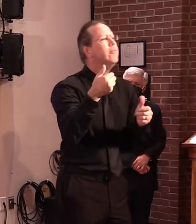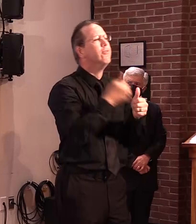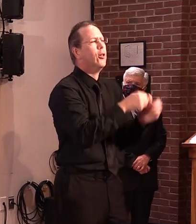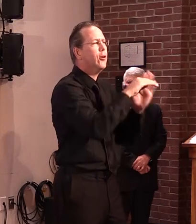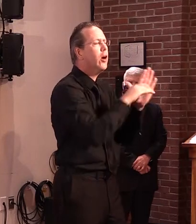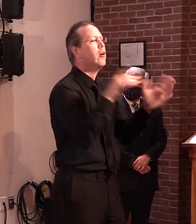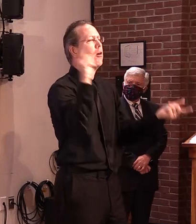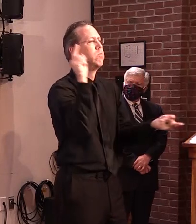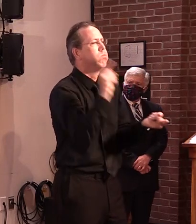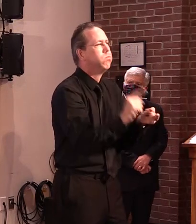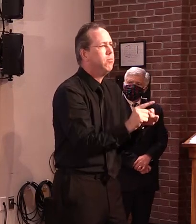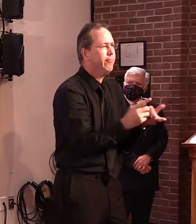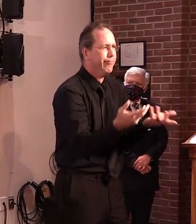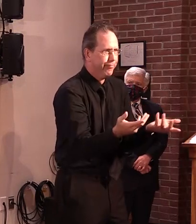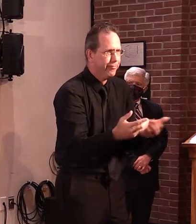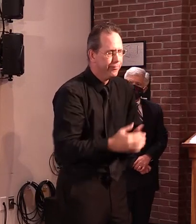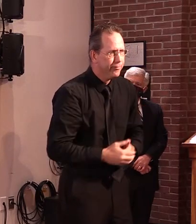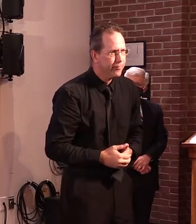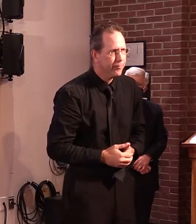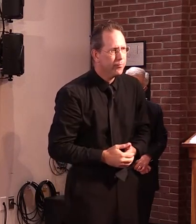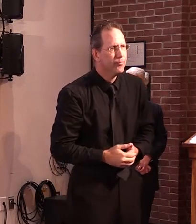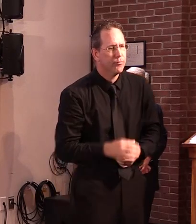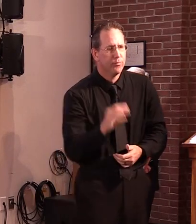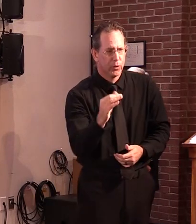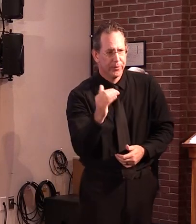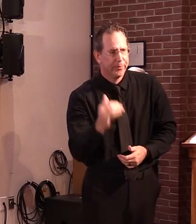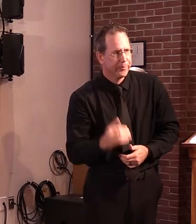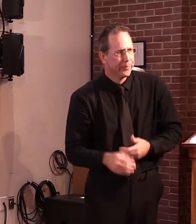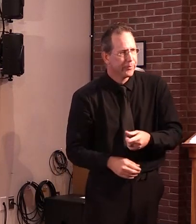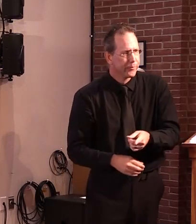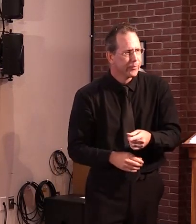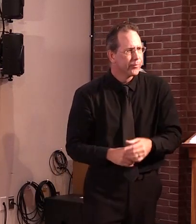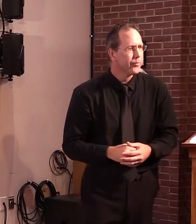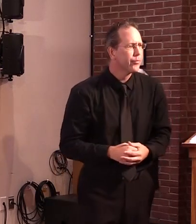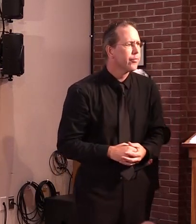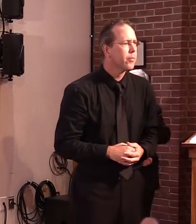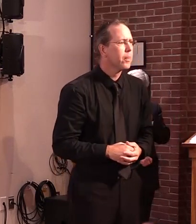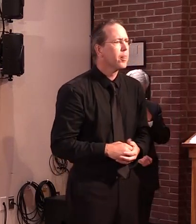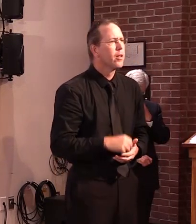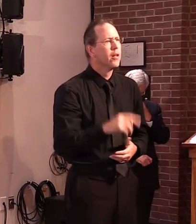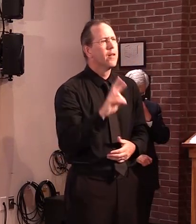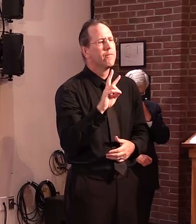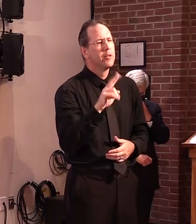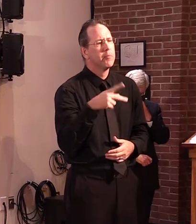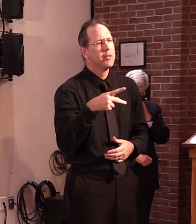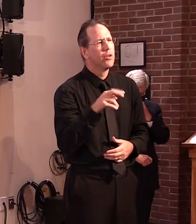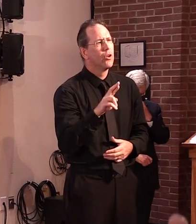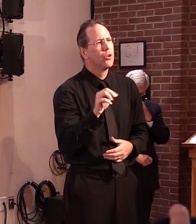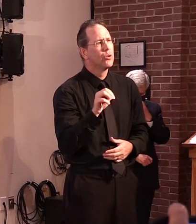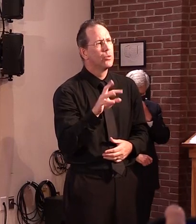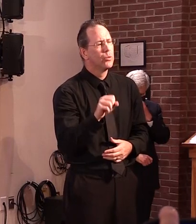We'll now move on to John from VPR.